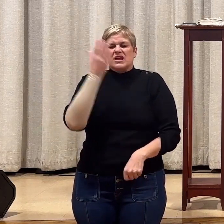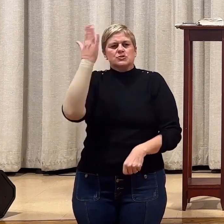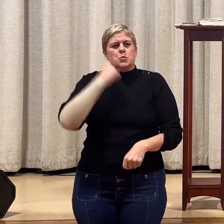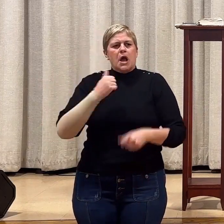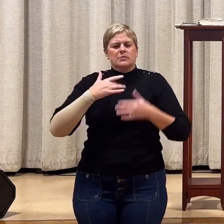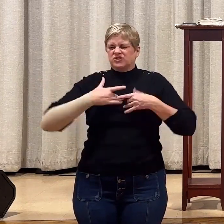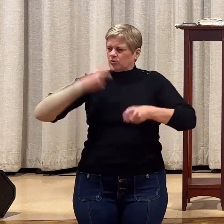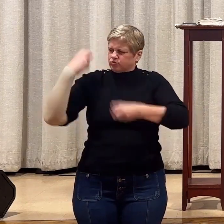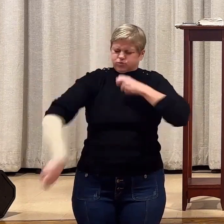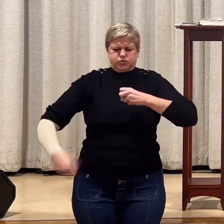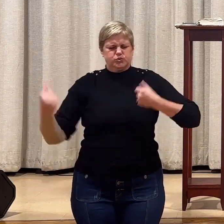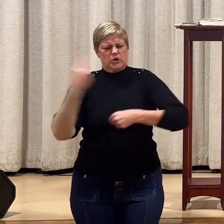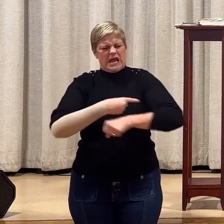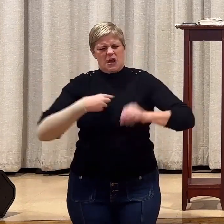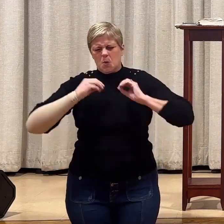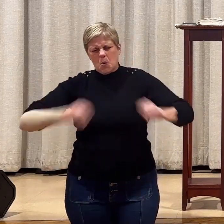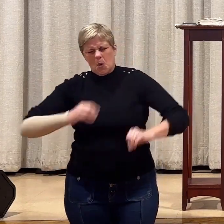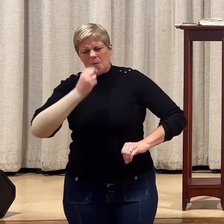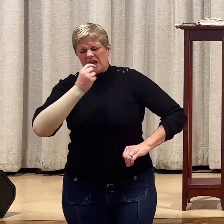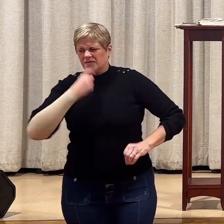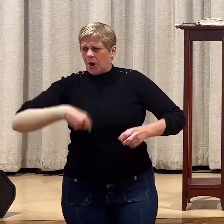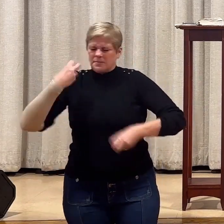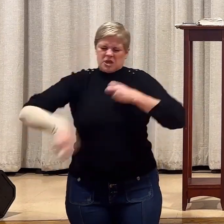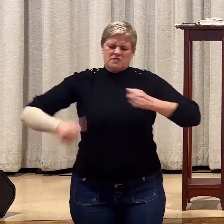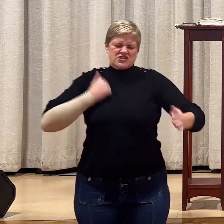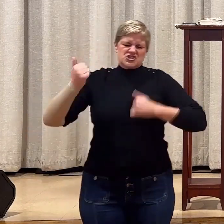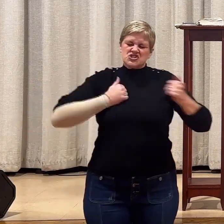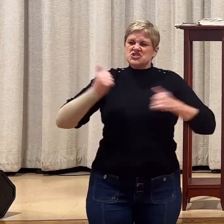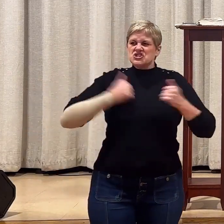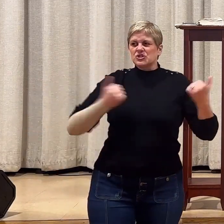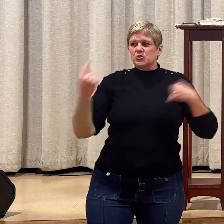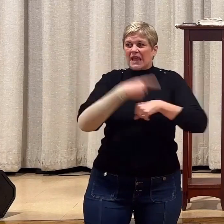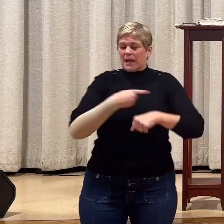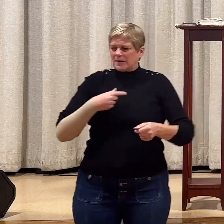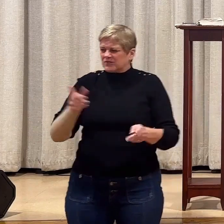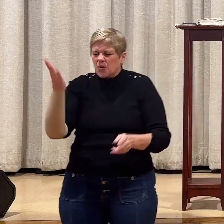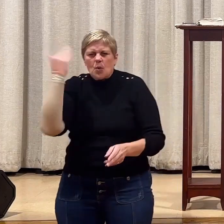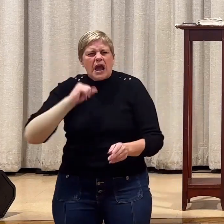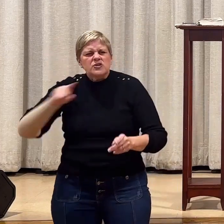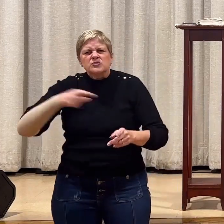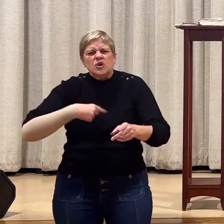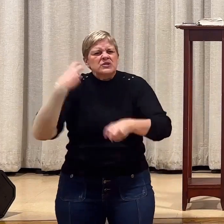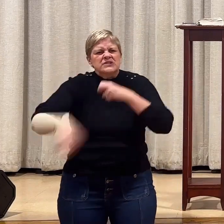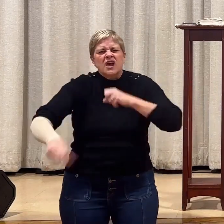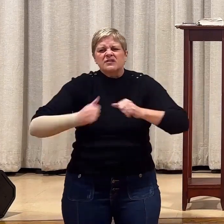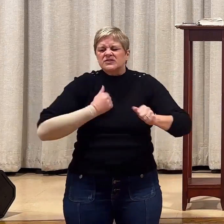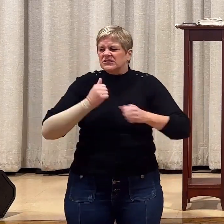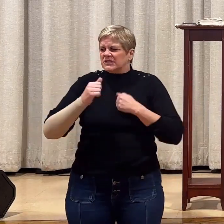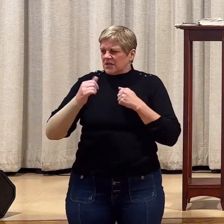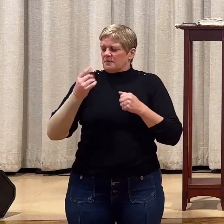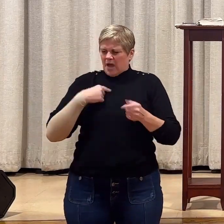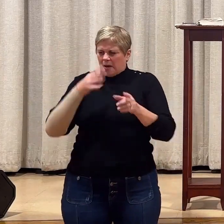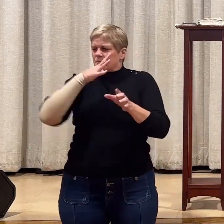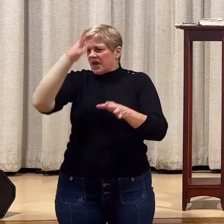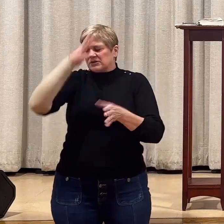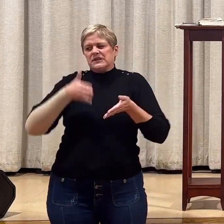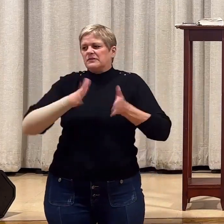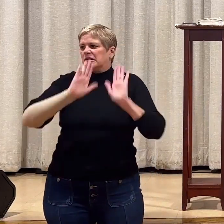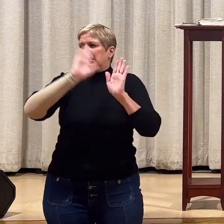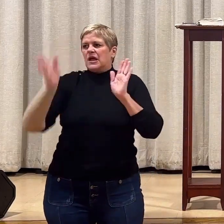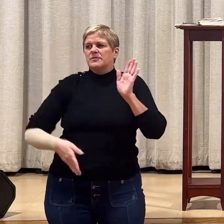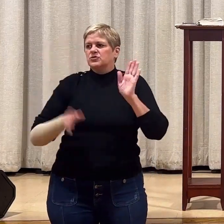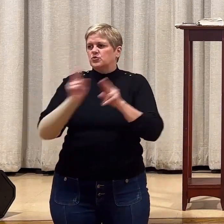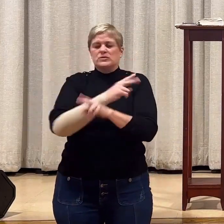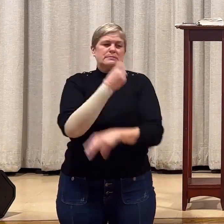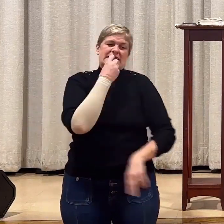hardcore today. If you were wondering, I know a lot of you come up and ask me, Jesse, why are you so hardcore? Well, this is why. My parents never allowed me to use